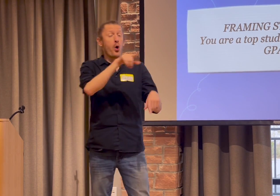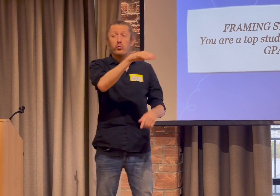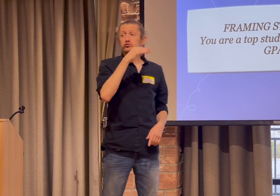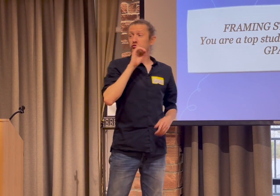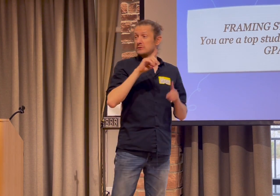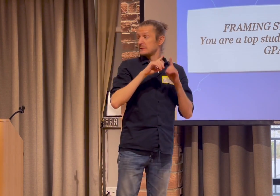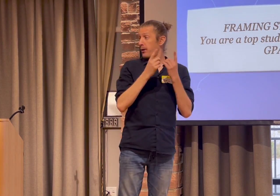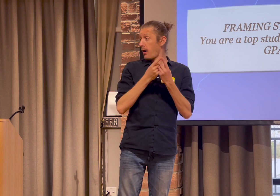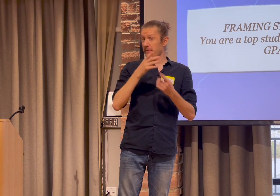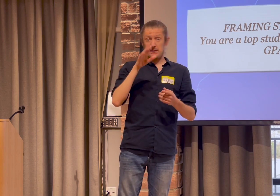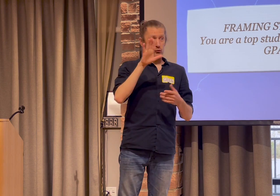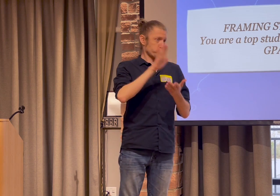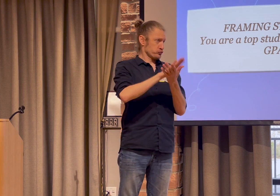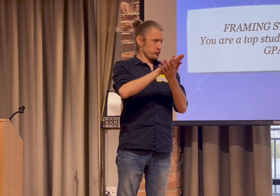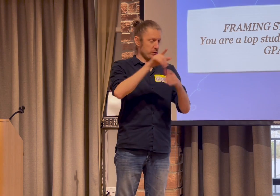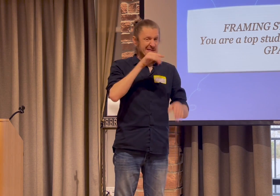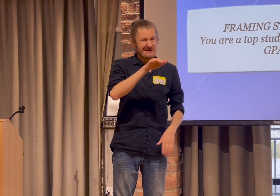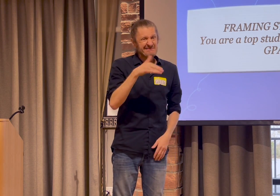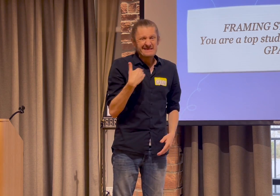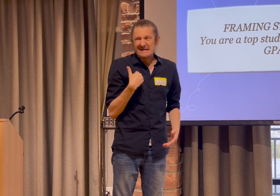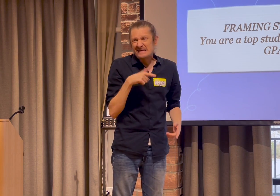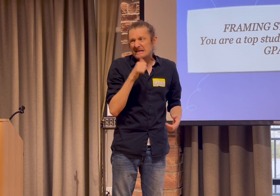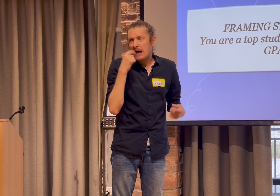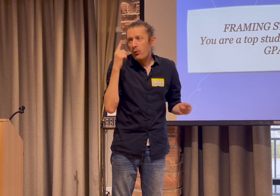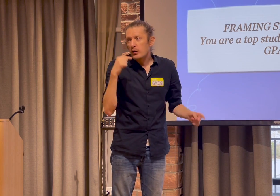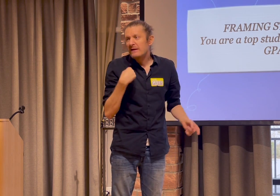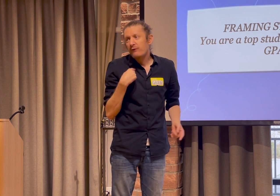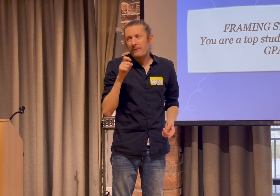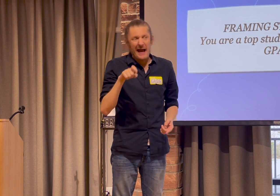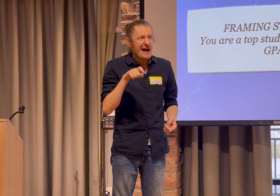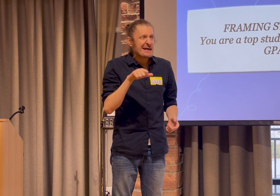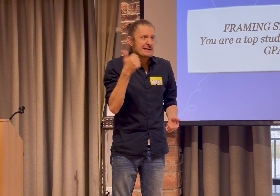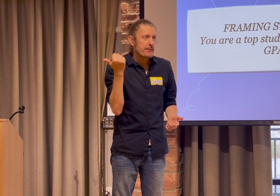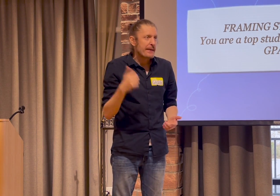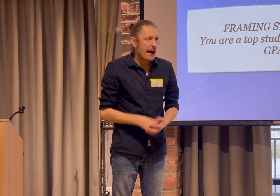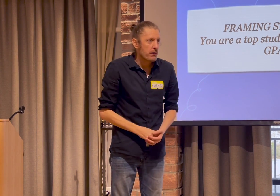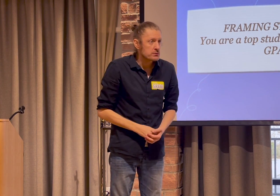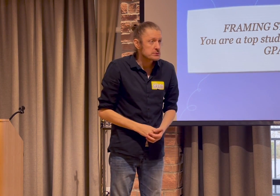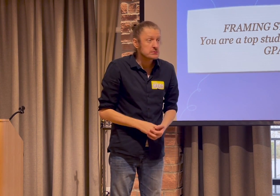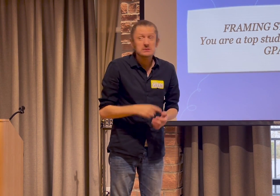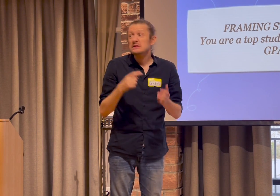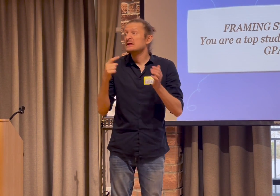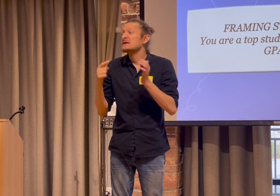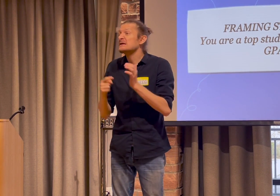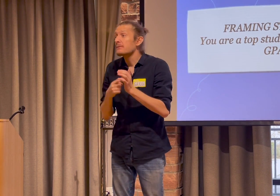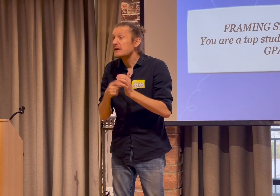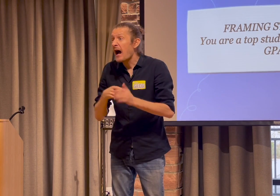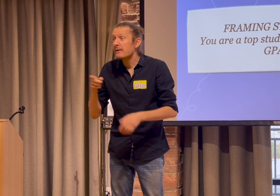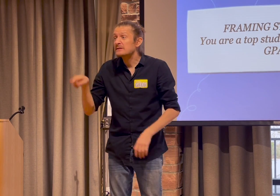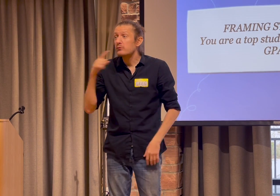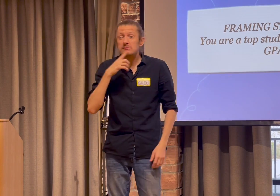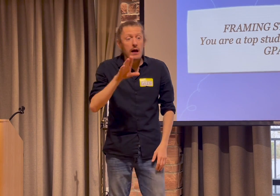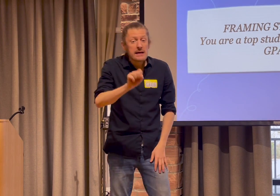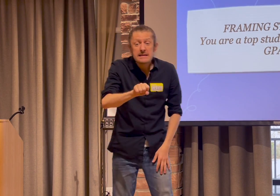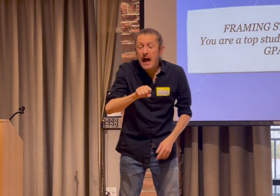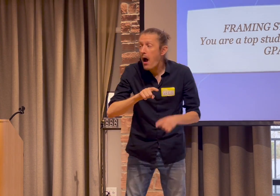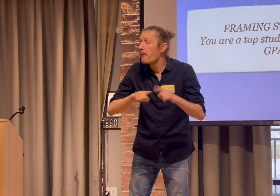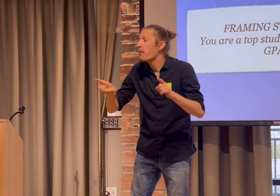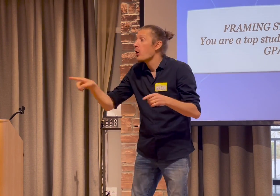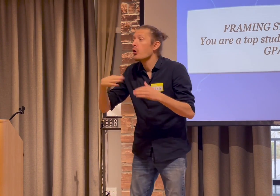great GPA, but because of my accessibility issues, I am not getting those grades. And you can say, this is